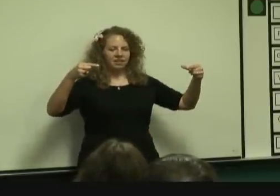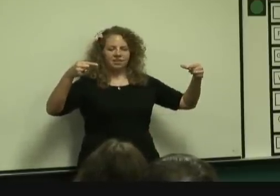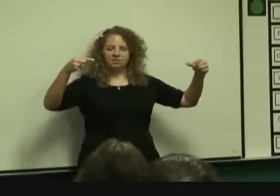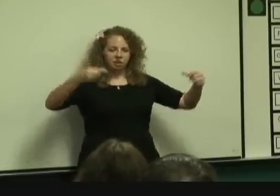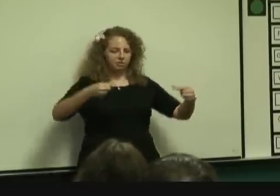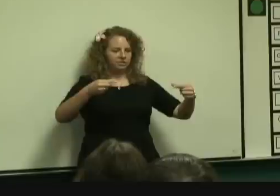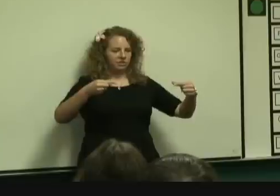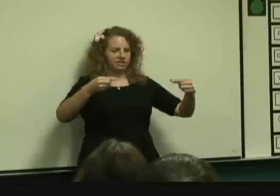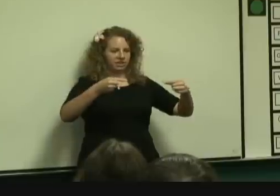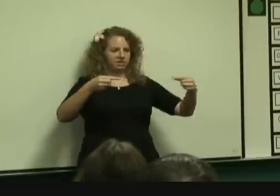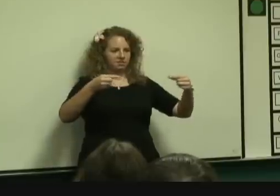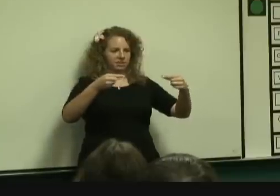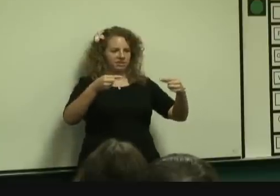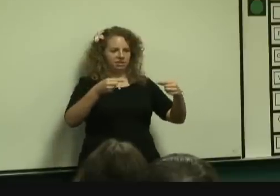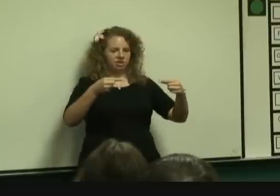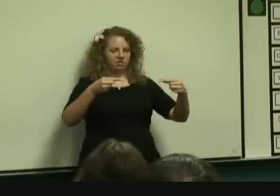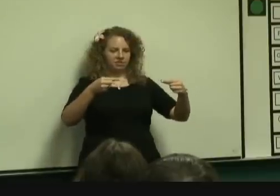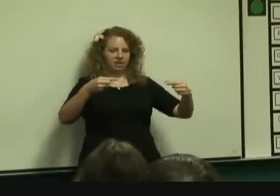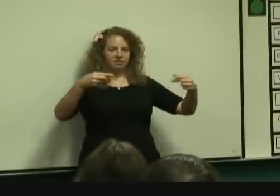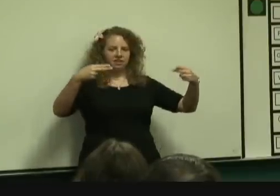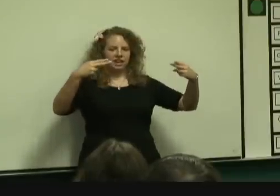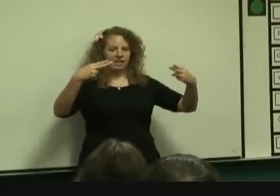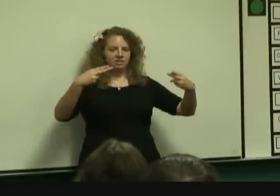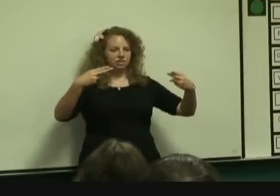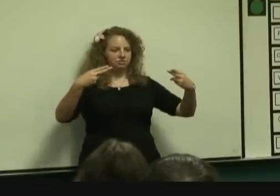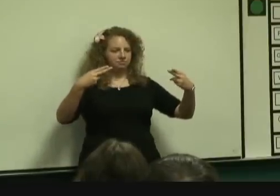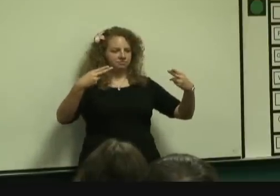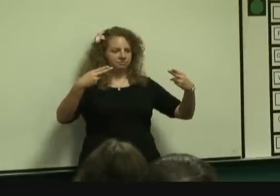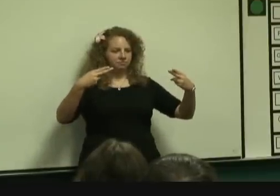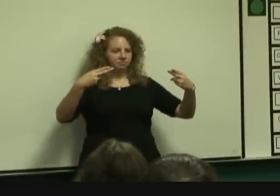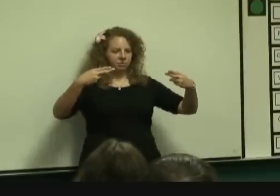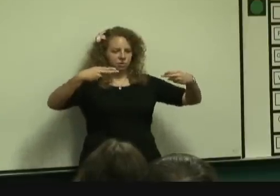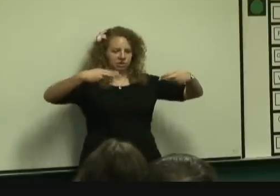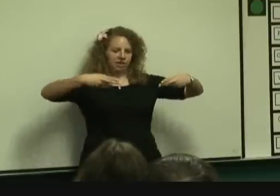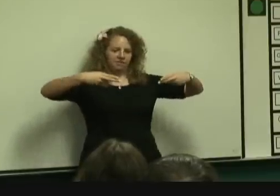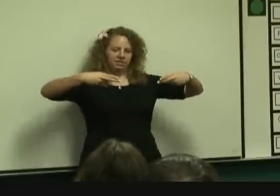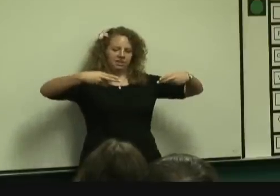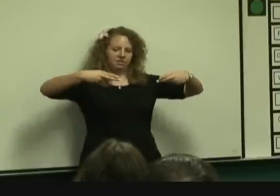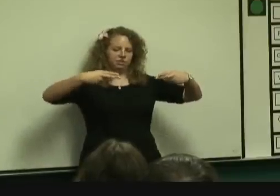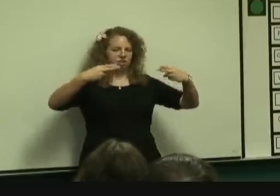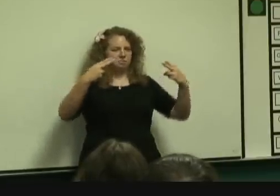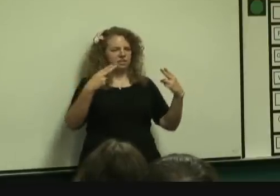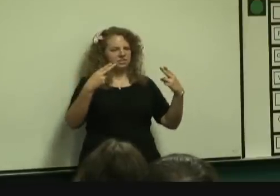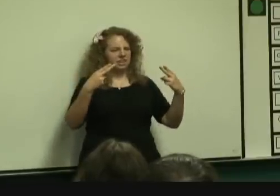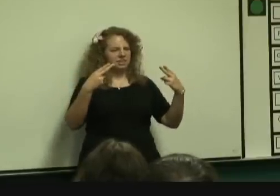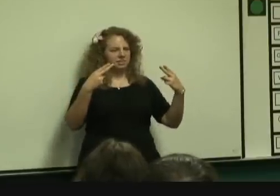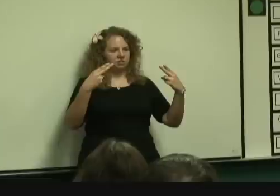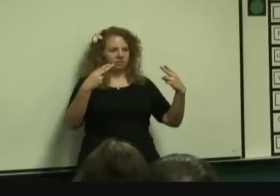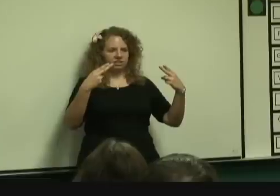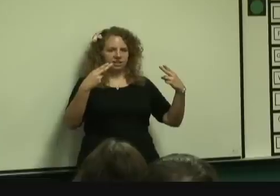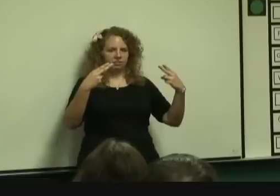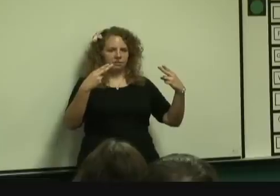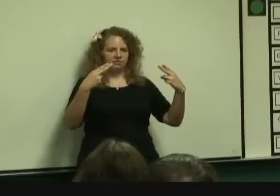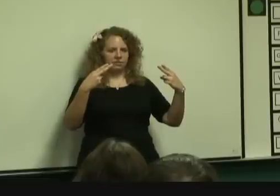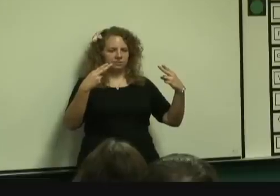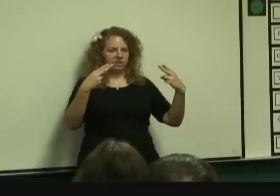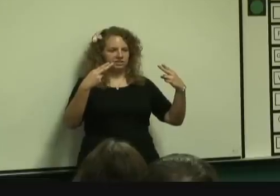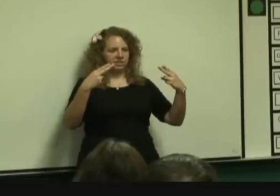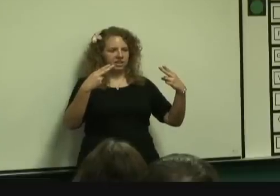and it's always facing it. They're facing each other, okay? H, so you can have it exactly straight, but it's kind of easier to go like that a little bit. Just with your hands.